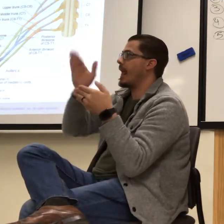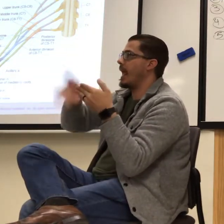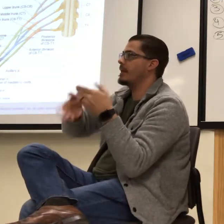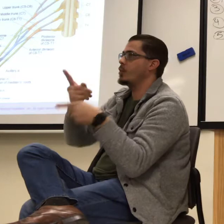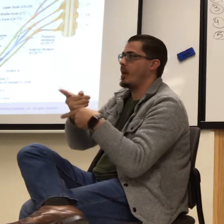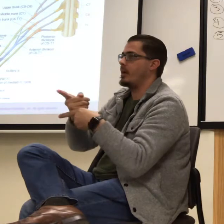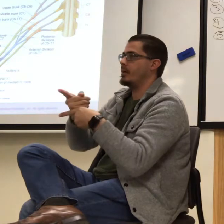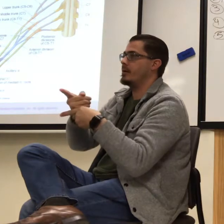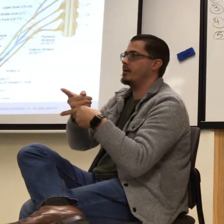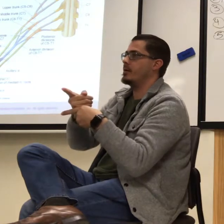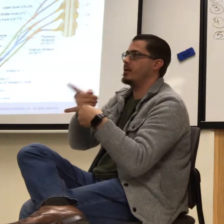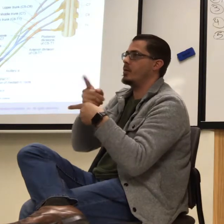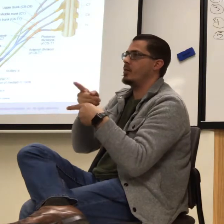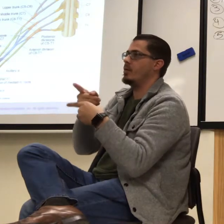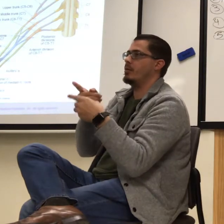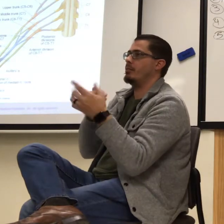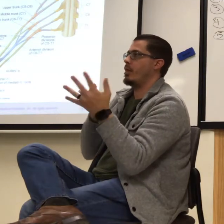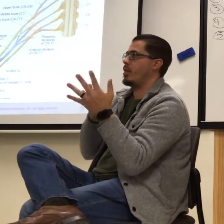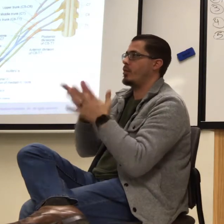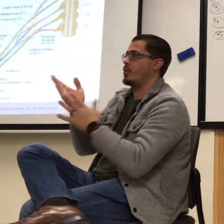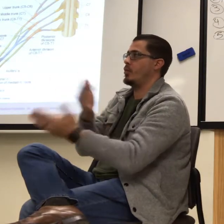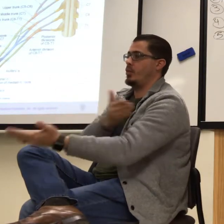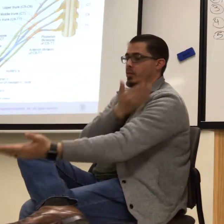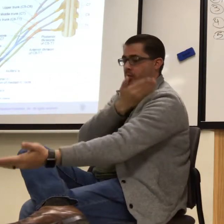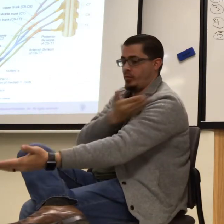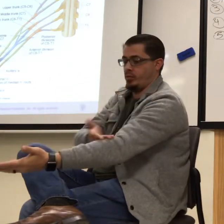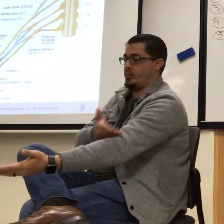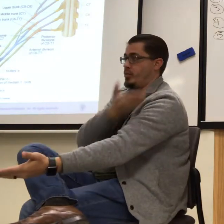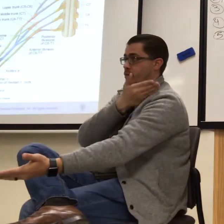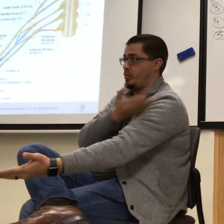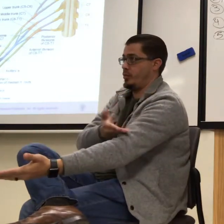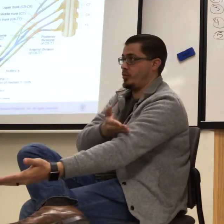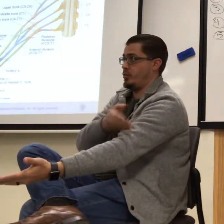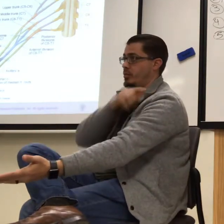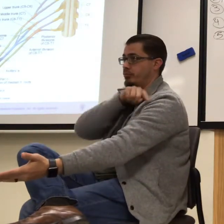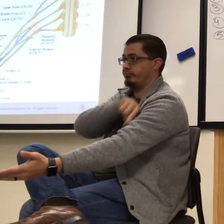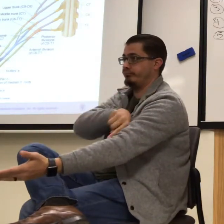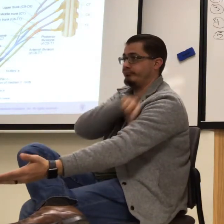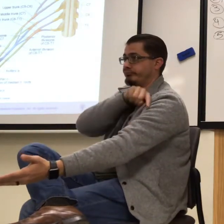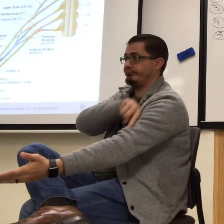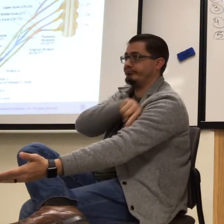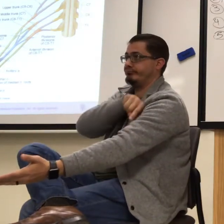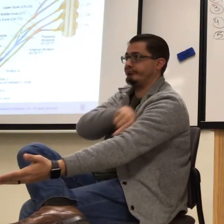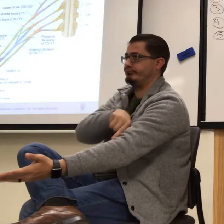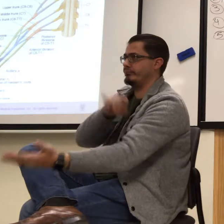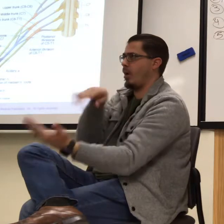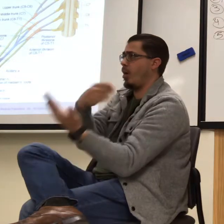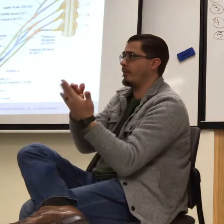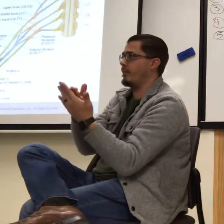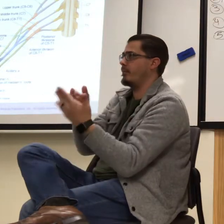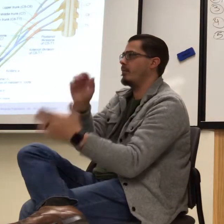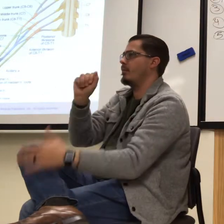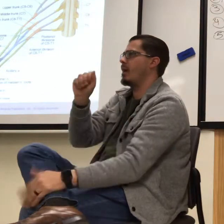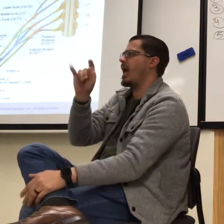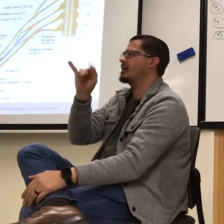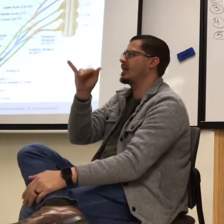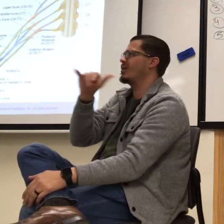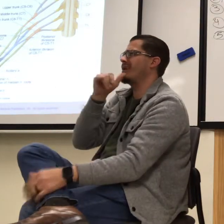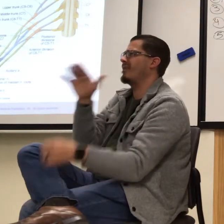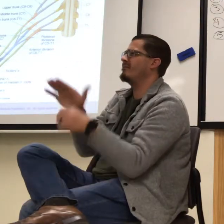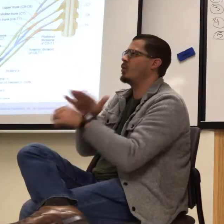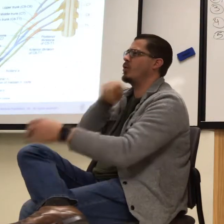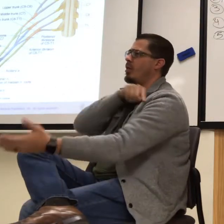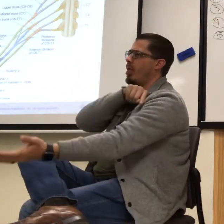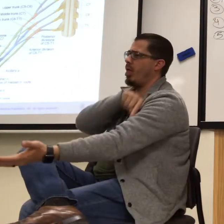right? These are run throughout the length of the arm. Okay. For example, yeah, they all do. I mean, axillary doesn't go all the way down the